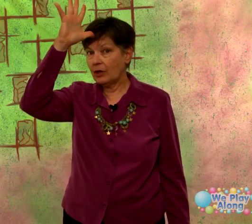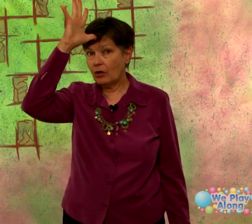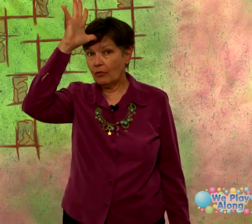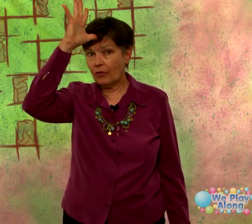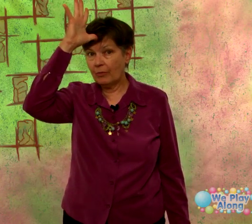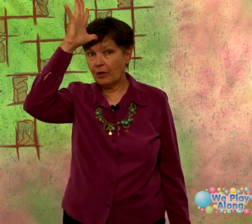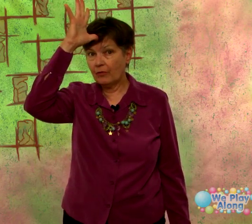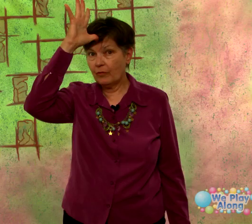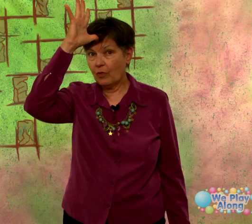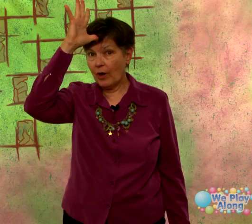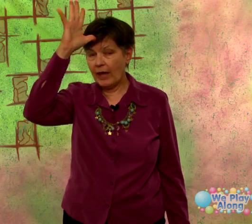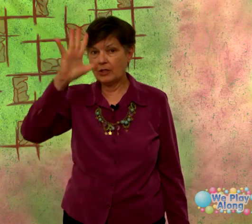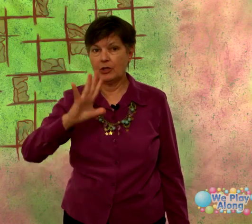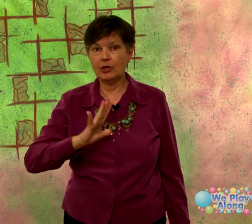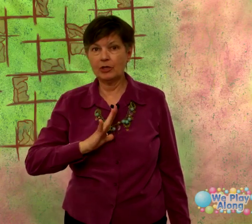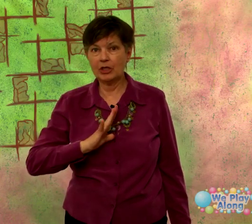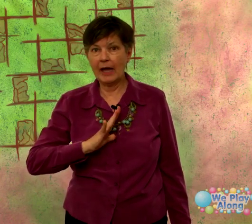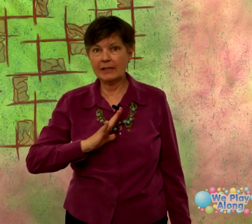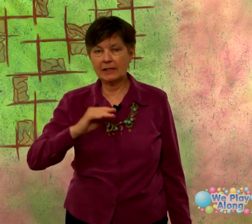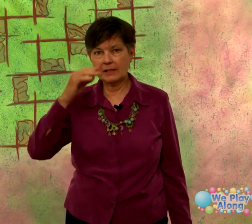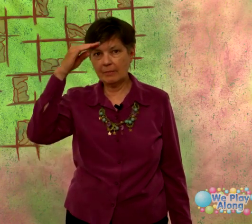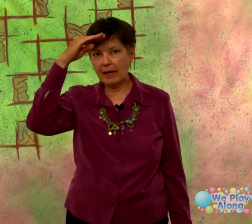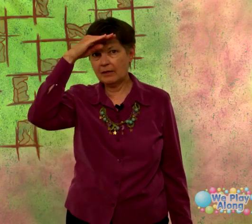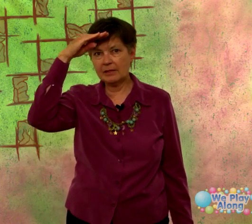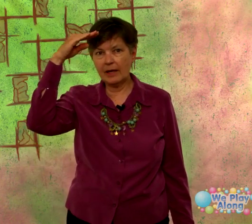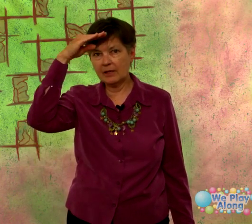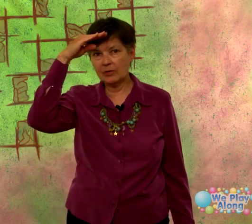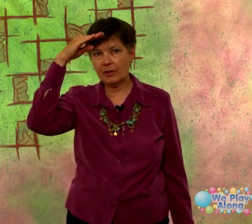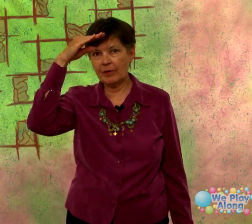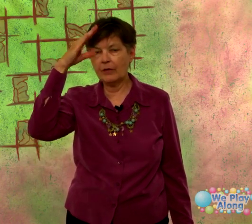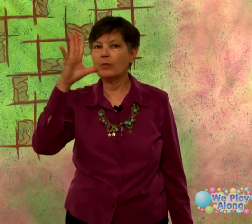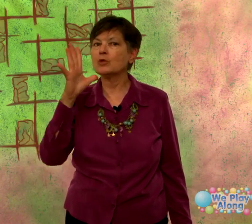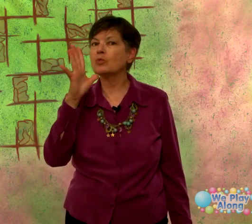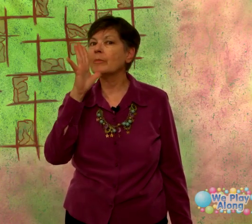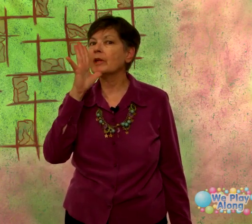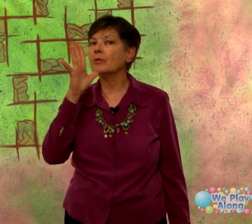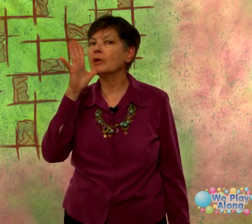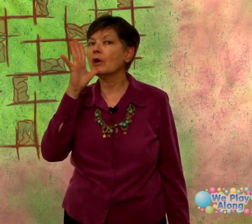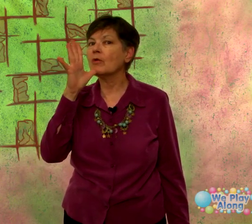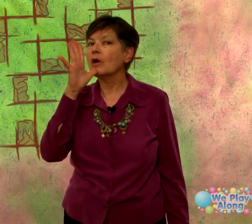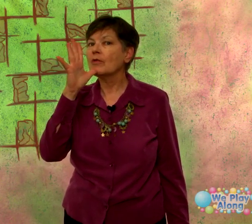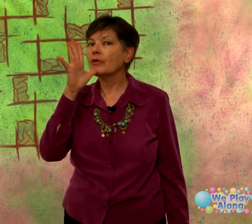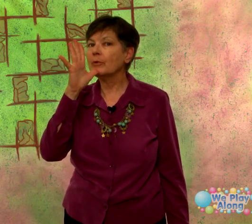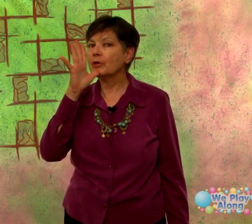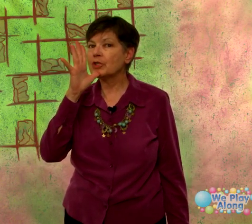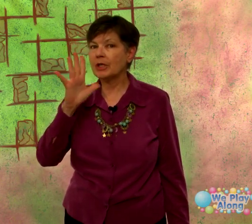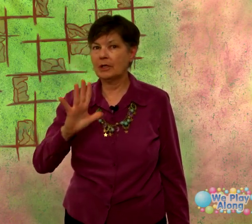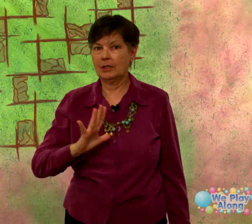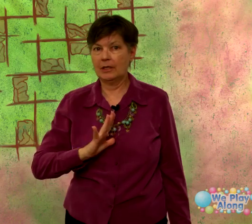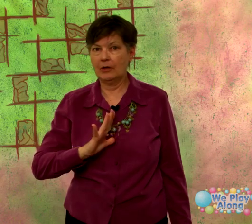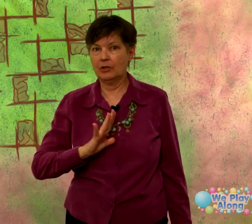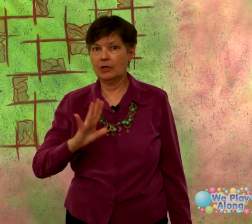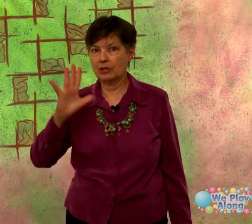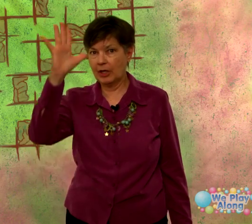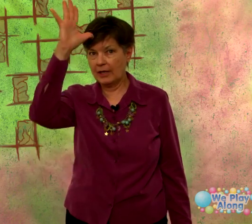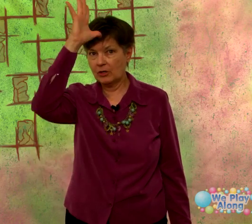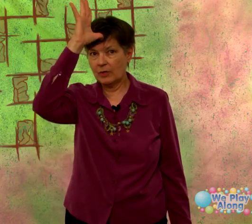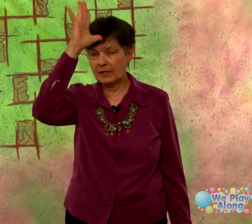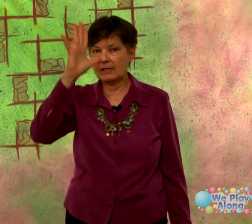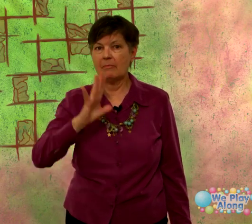go from your forehead to your chest, because the male signs are up here. If it was woman, you would go from your chin down to your chest. So this is